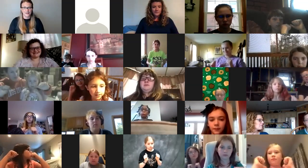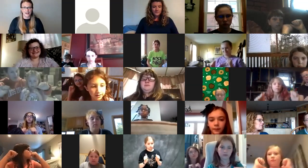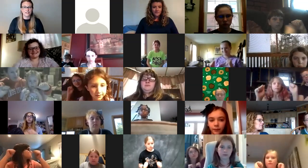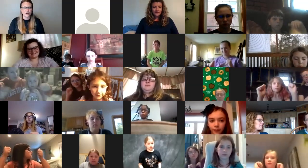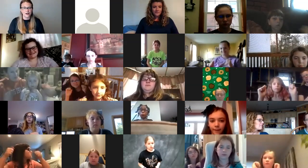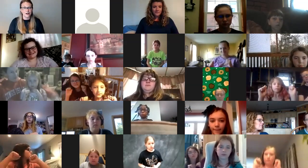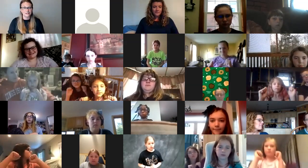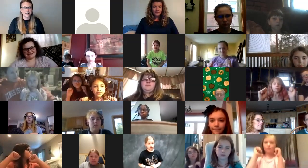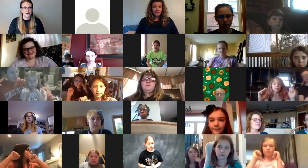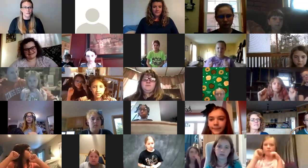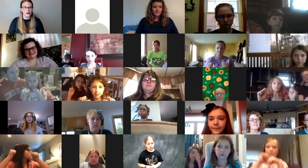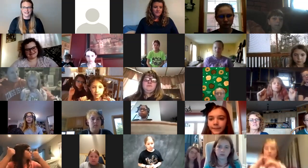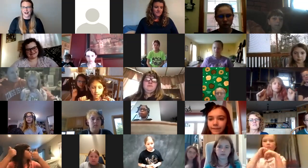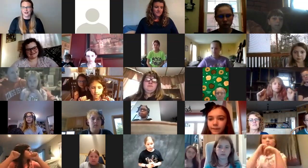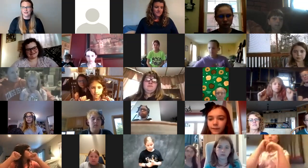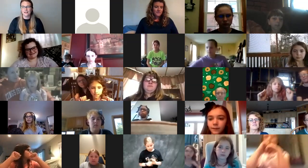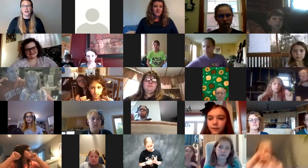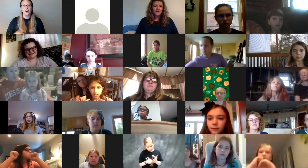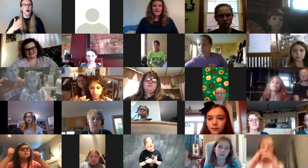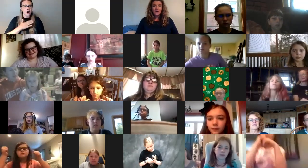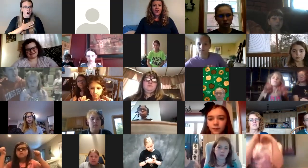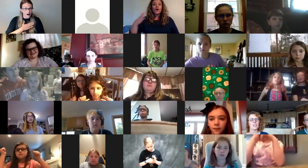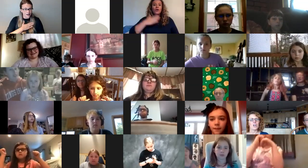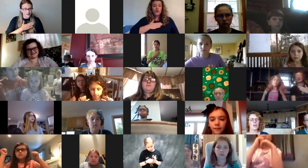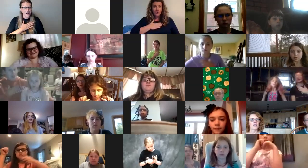Okay, let's try it all together one time. All right. On my